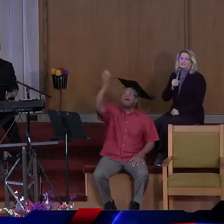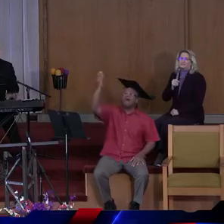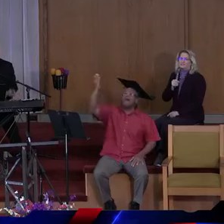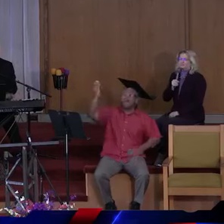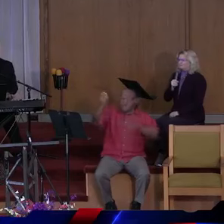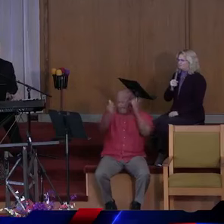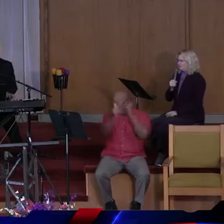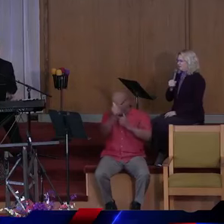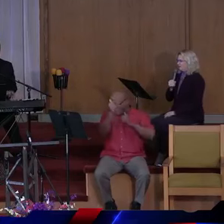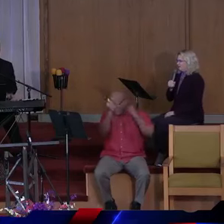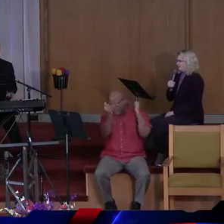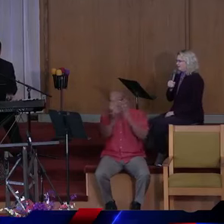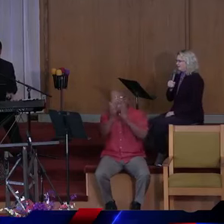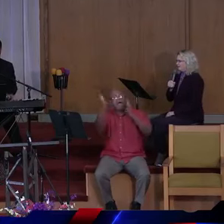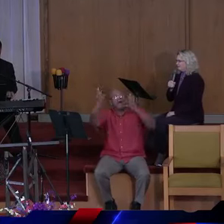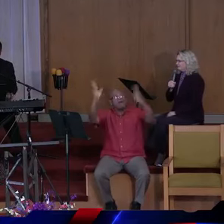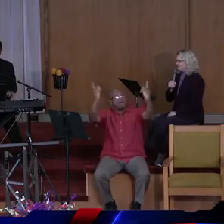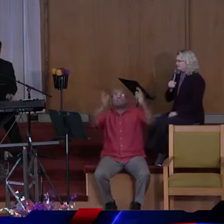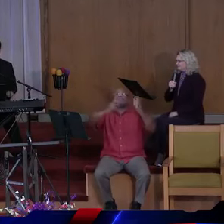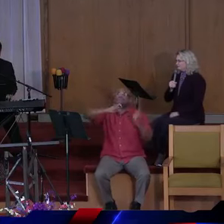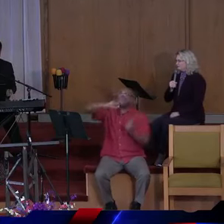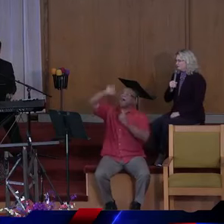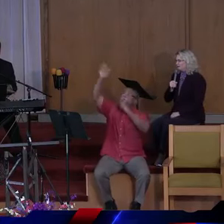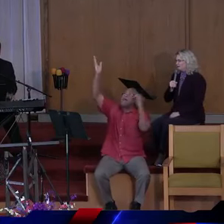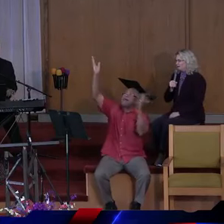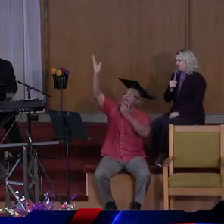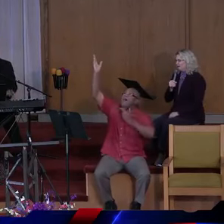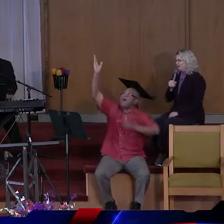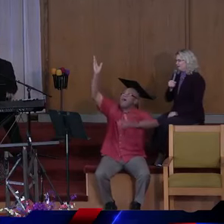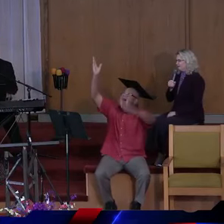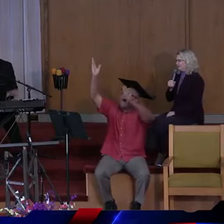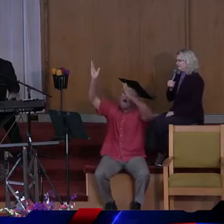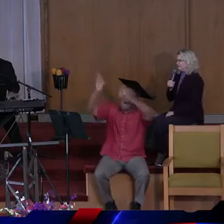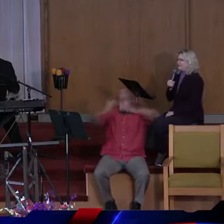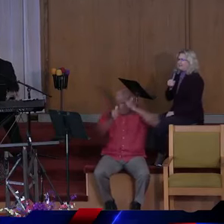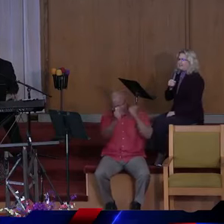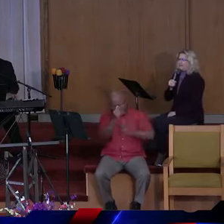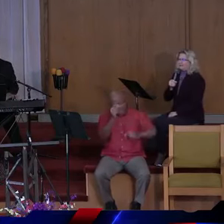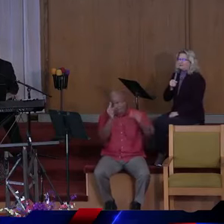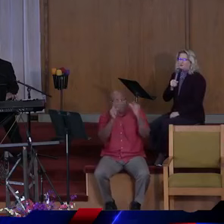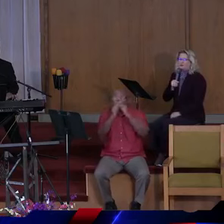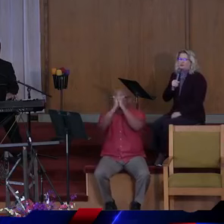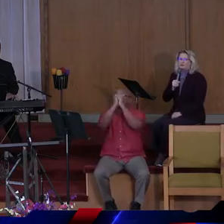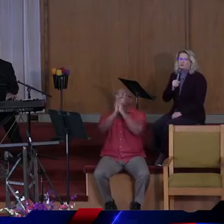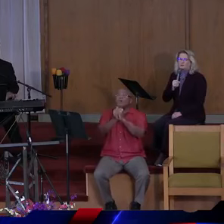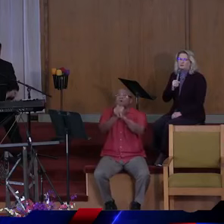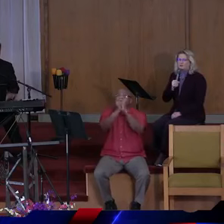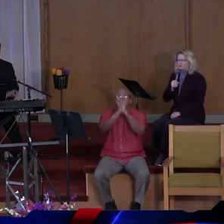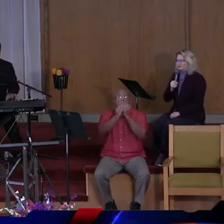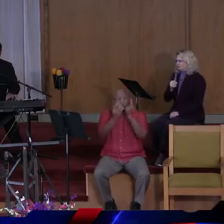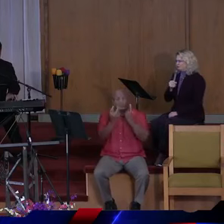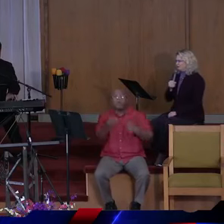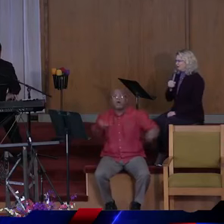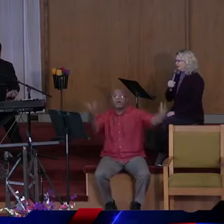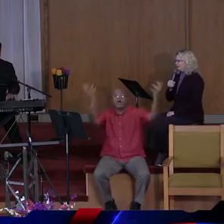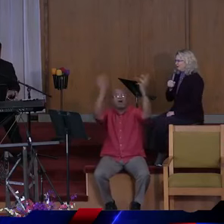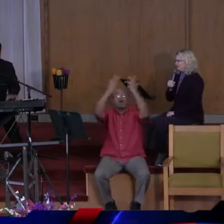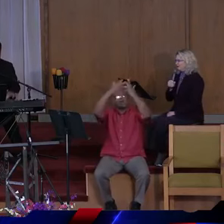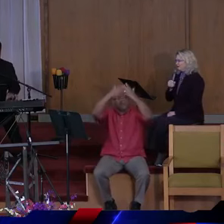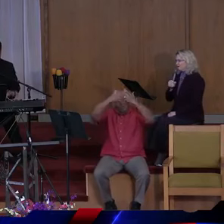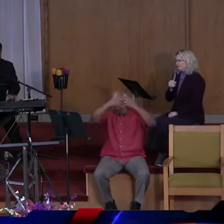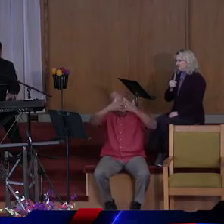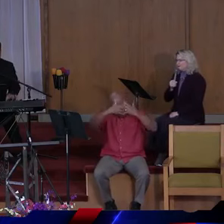every praise, every praise is to our God. Every word of worship, every word of worship with